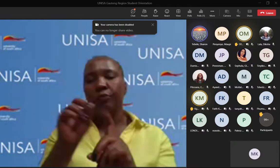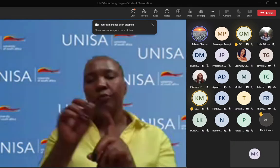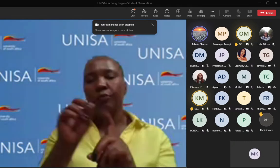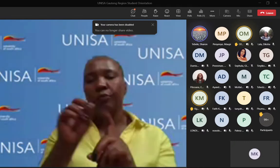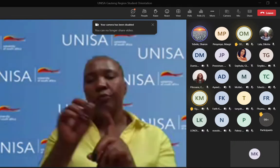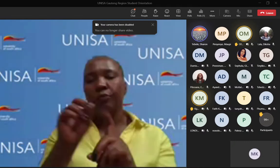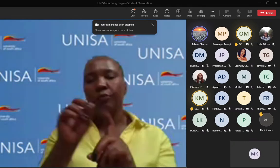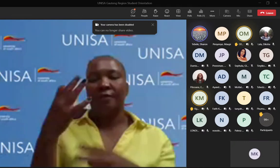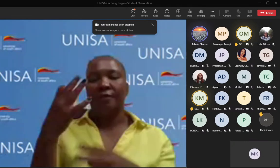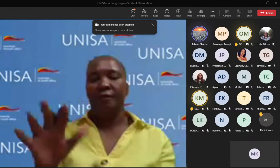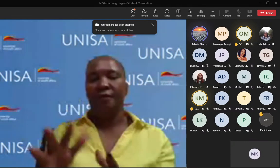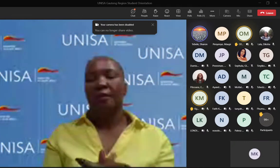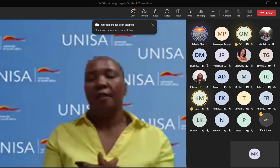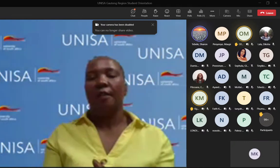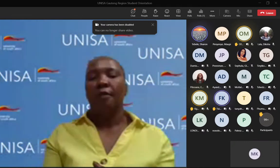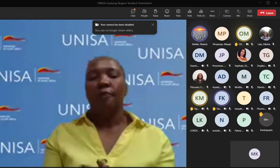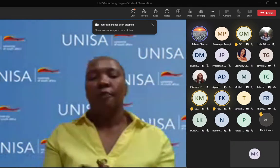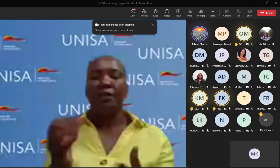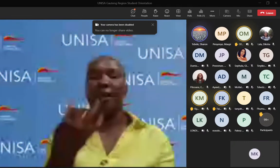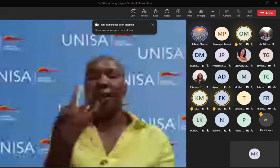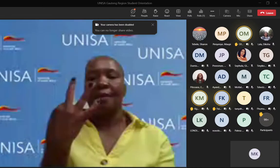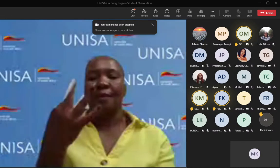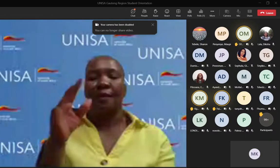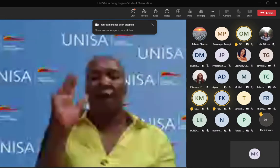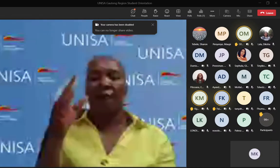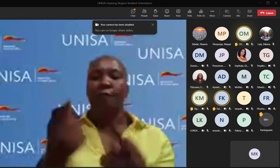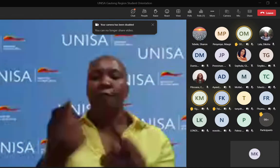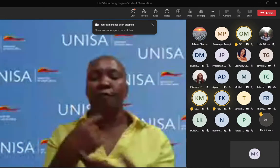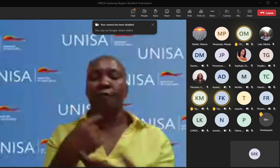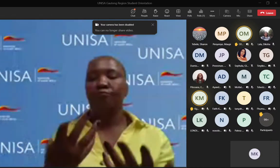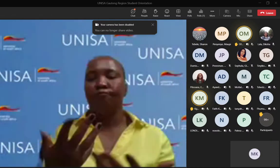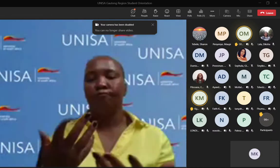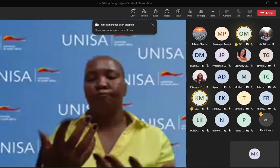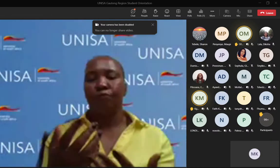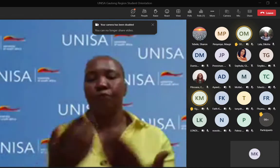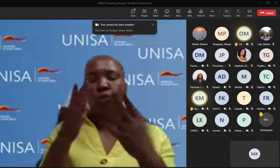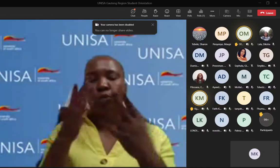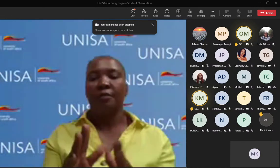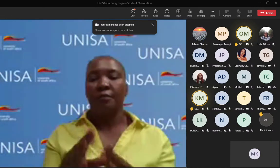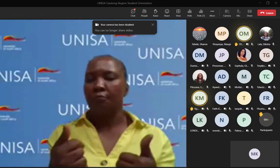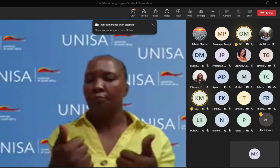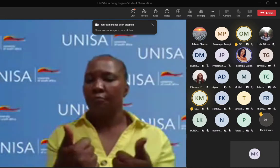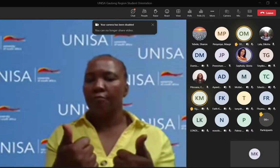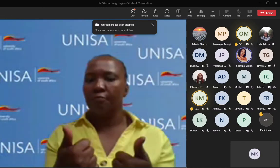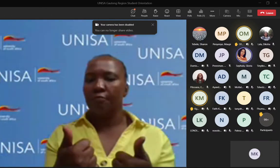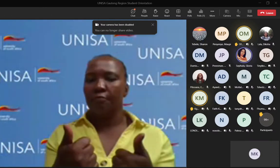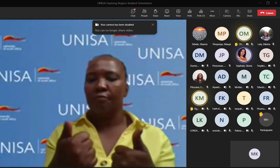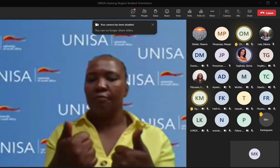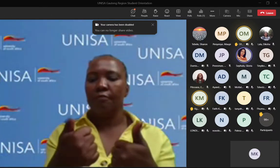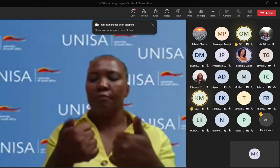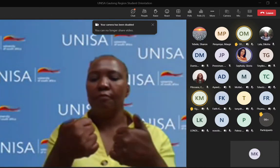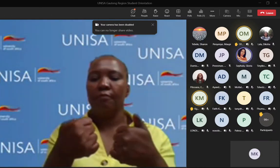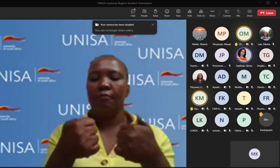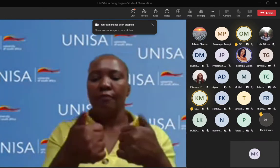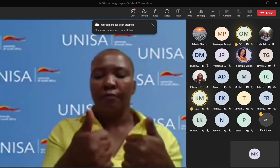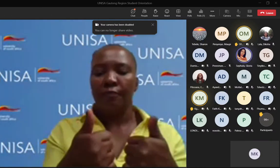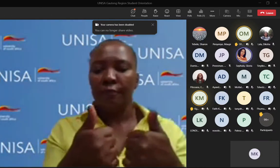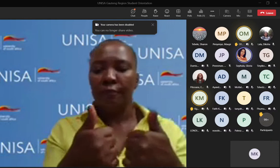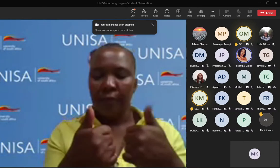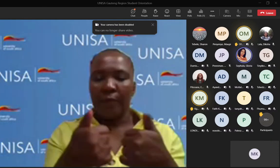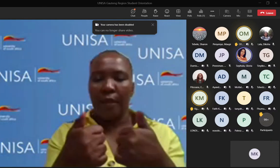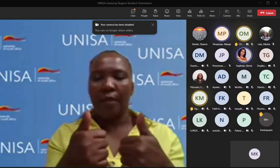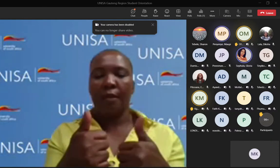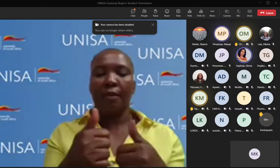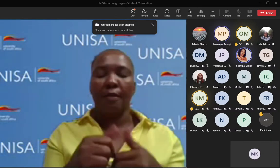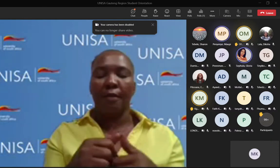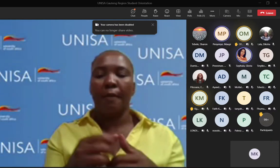well we can take uh three handles glory is that okay yes it's okay there's so many hands I'm